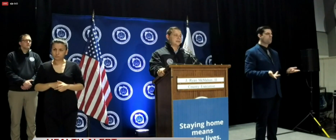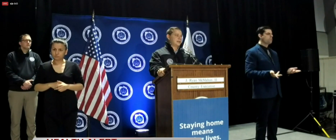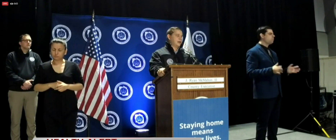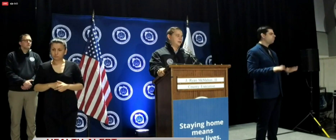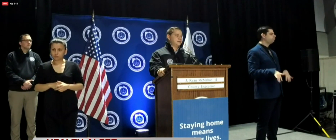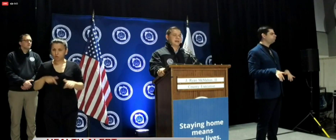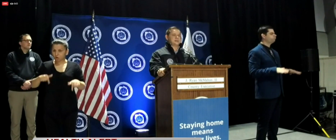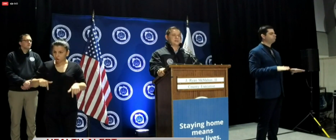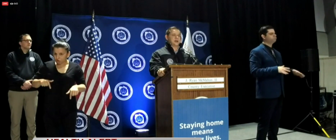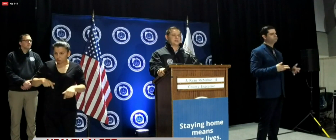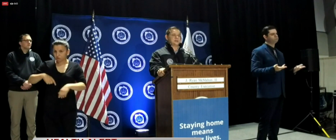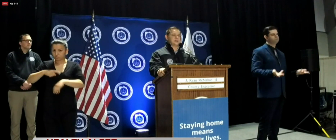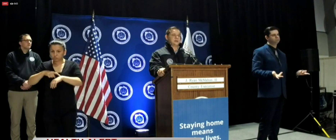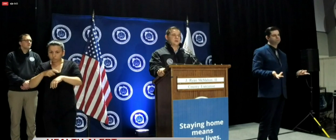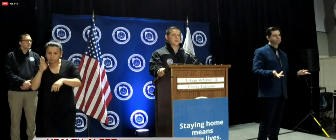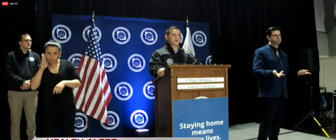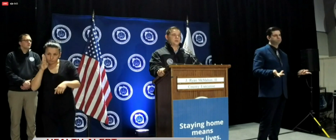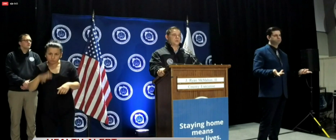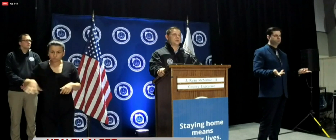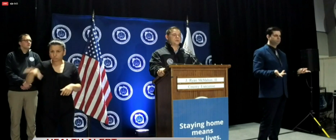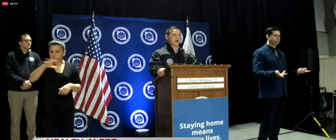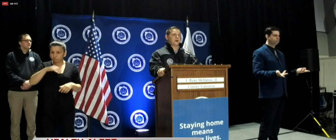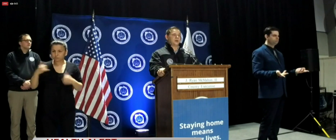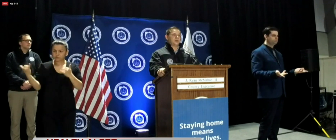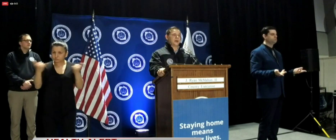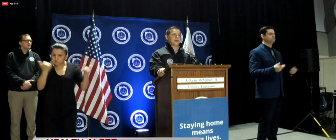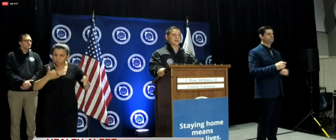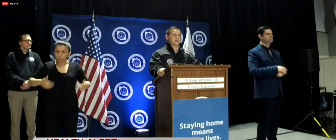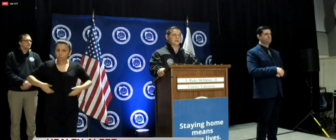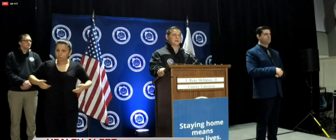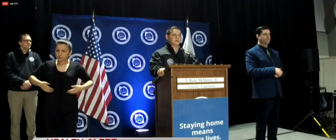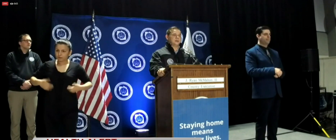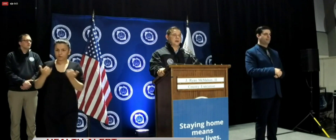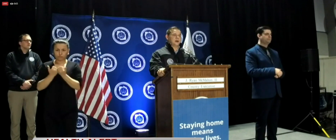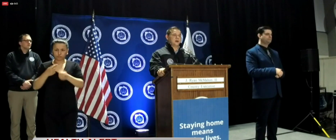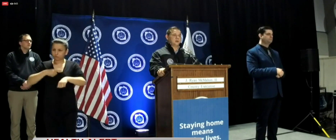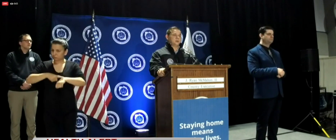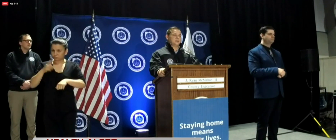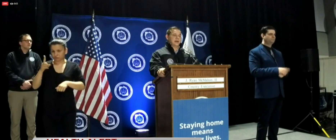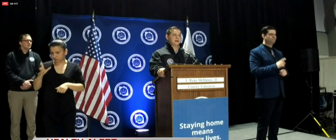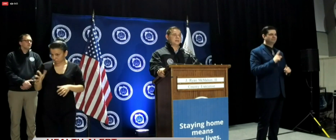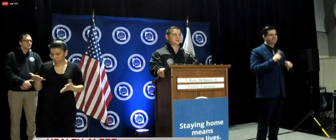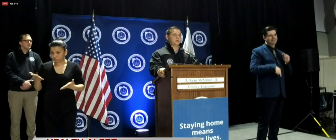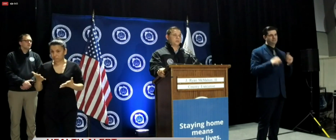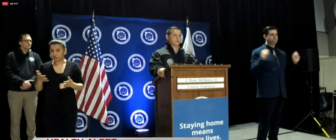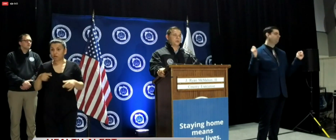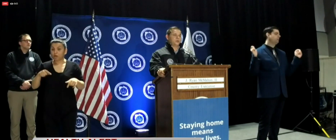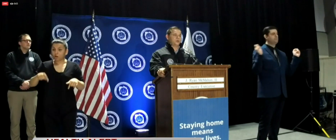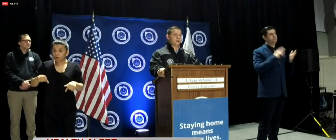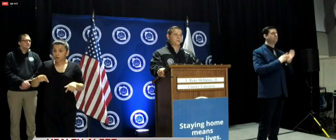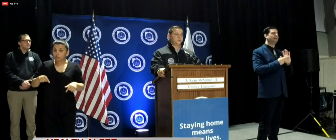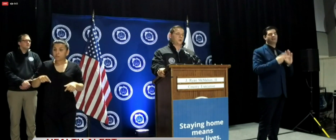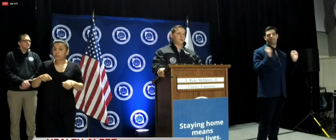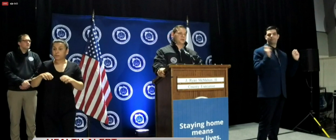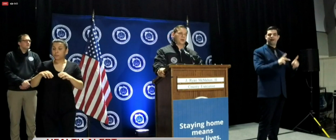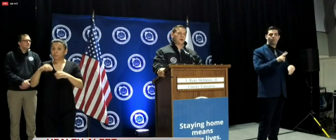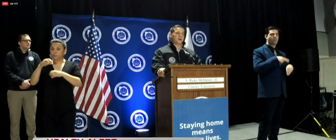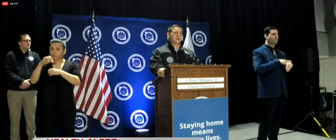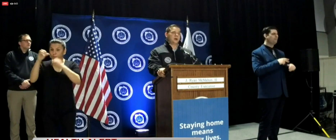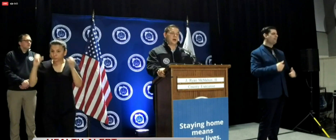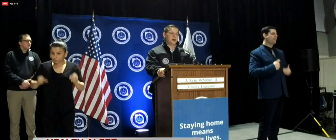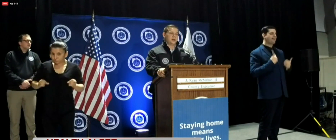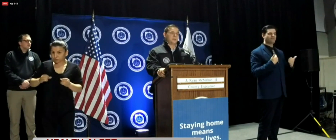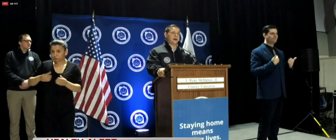data today does not suggest we can restart anything. The data needs to improve before a